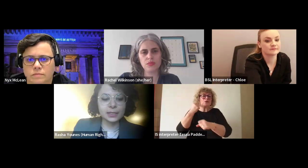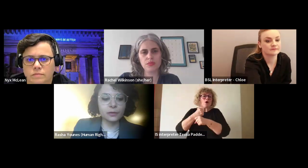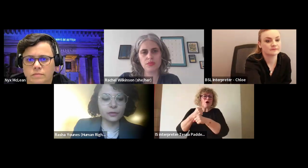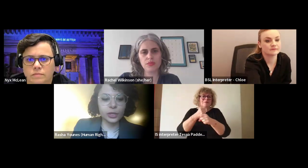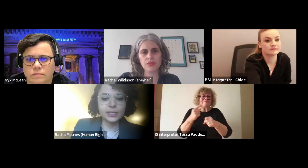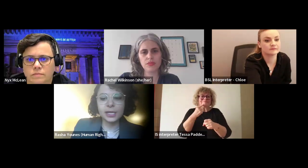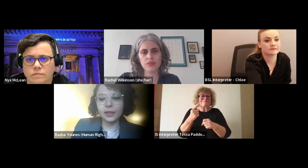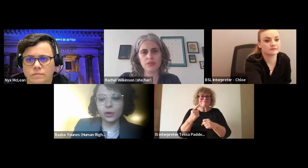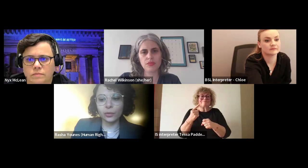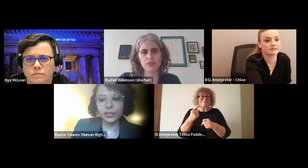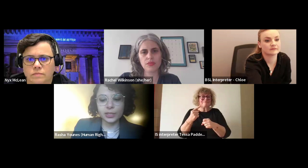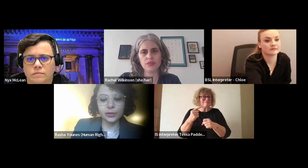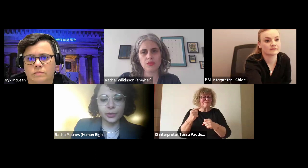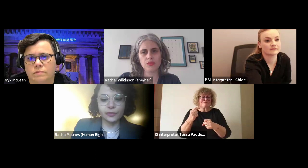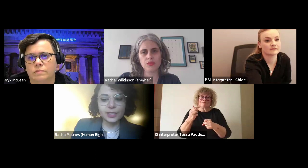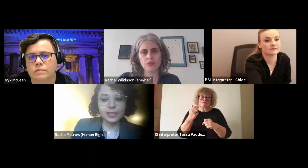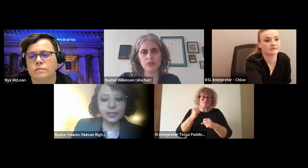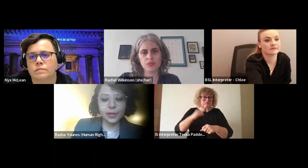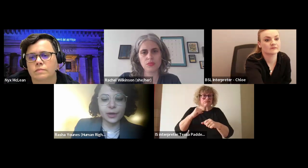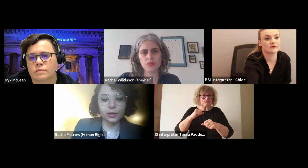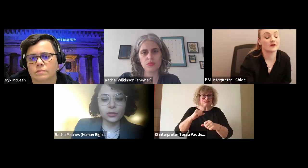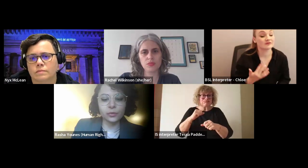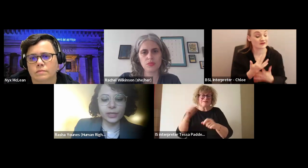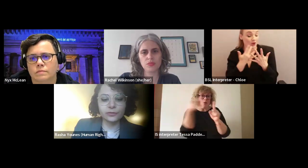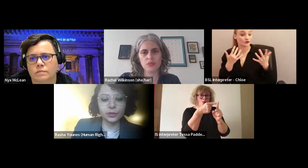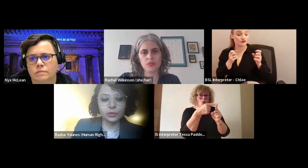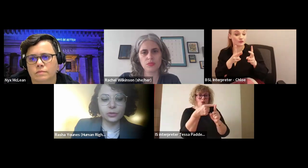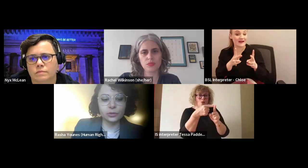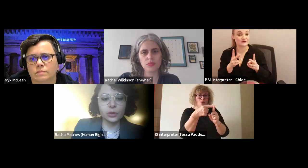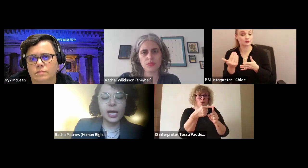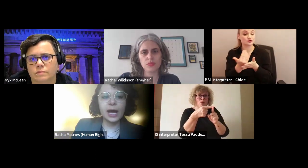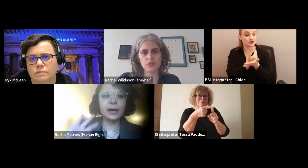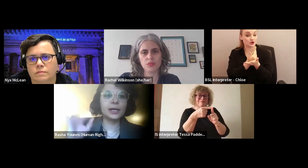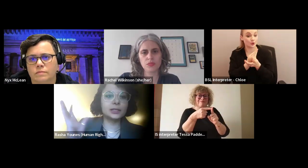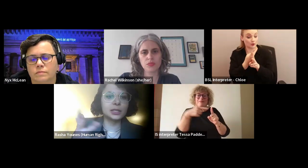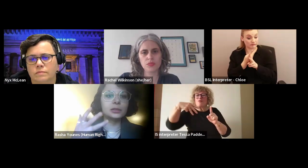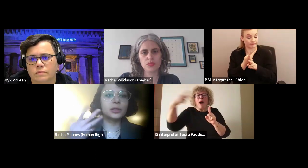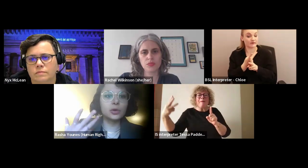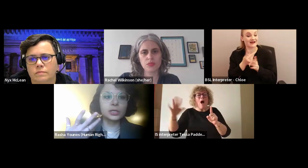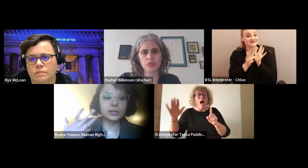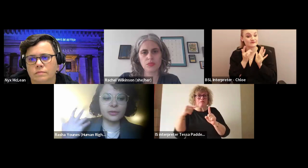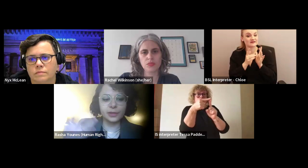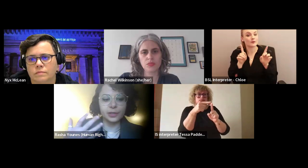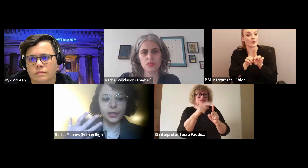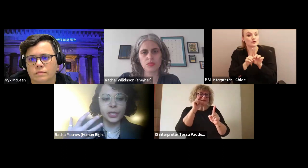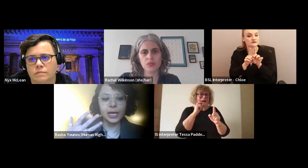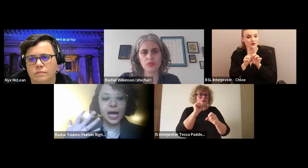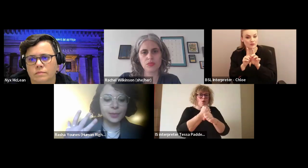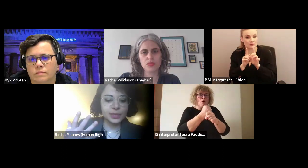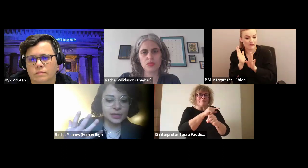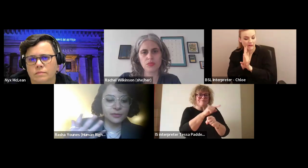risks is, of course, there are ways to secure your devices, but there are also ways for you to hide and cloak some of